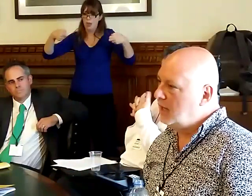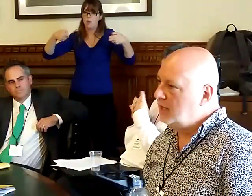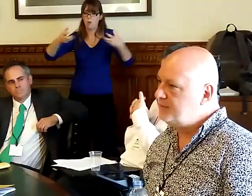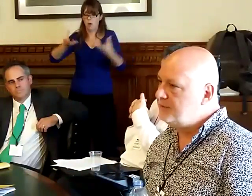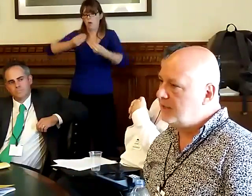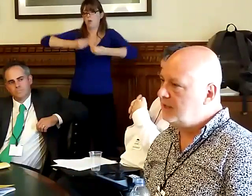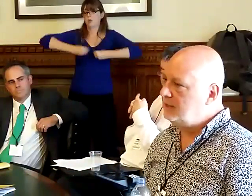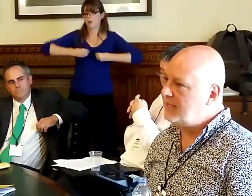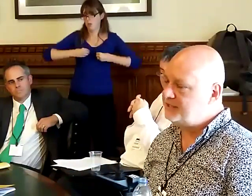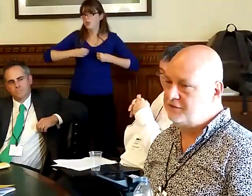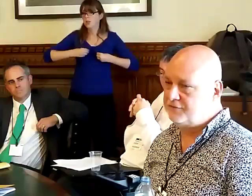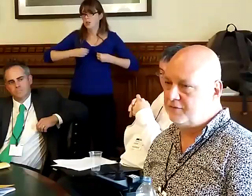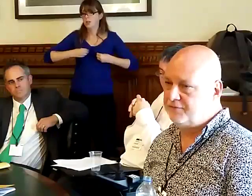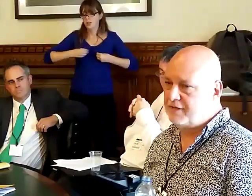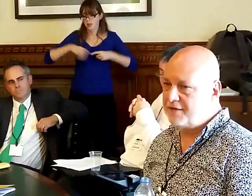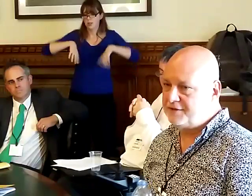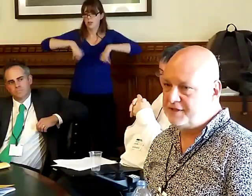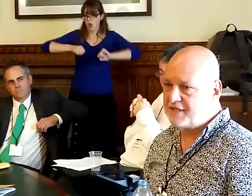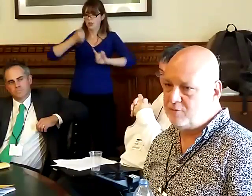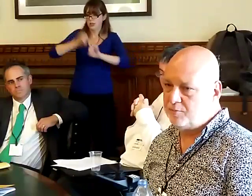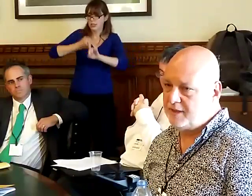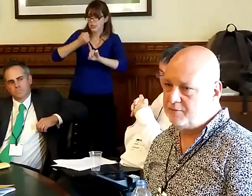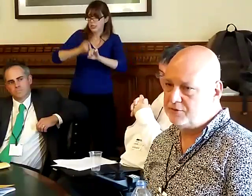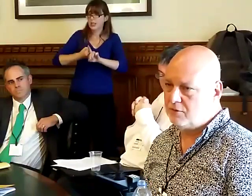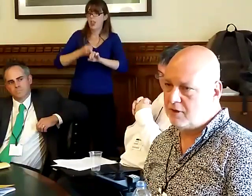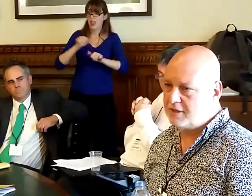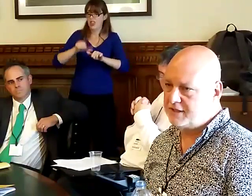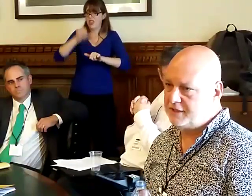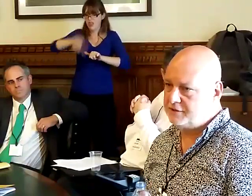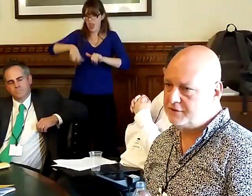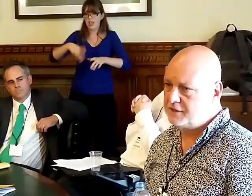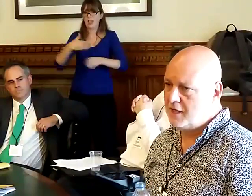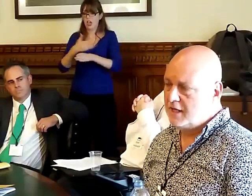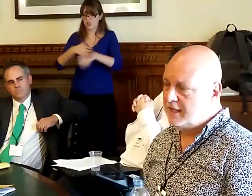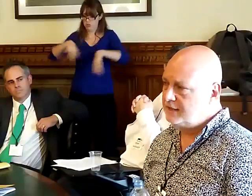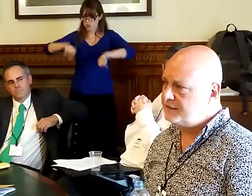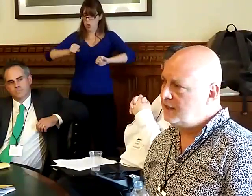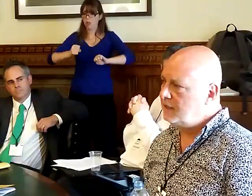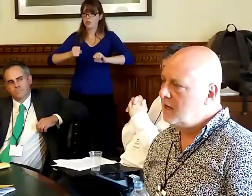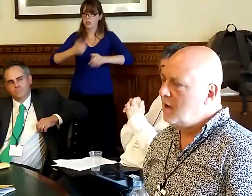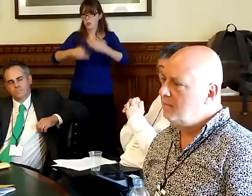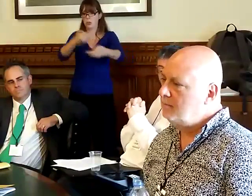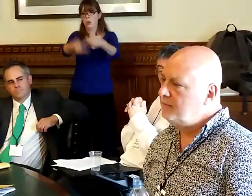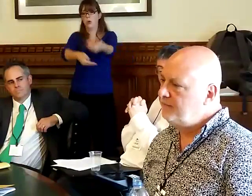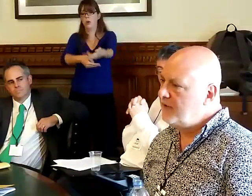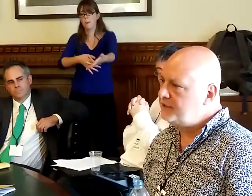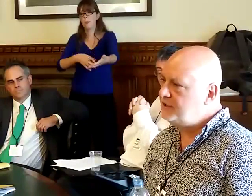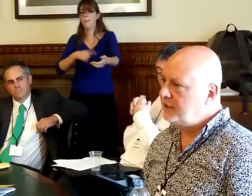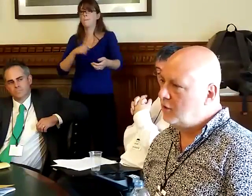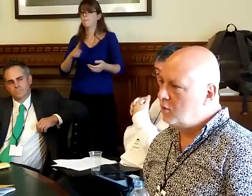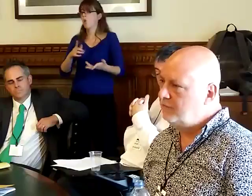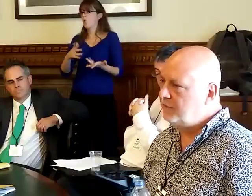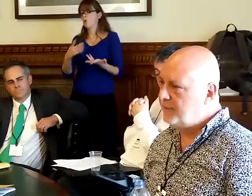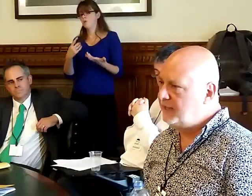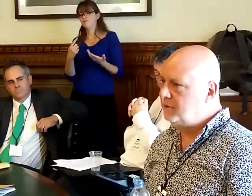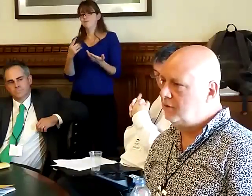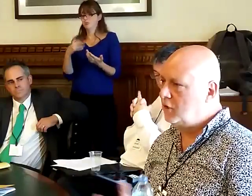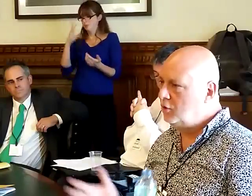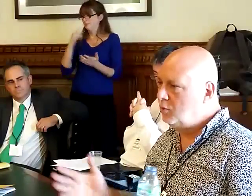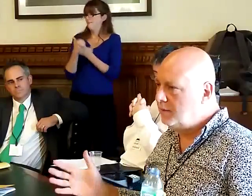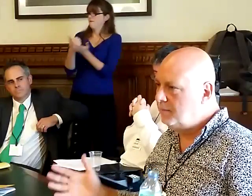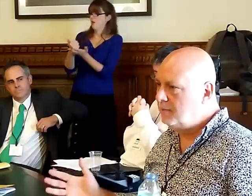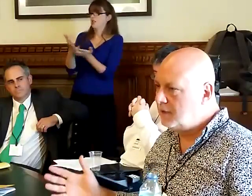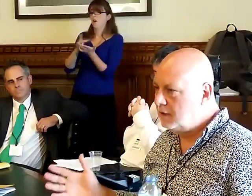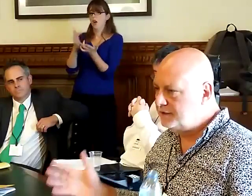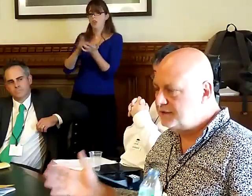And I suppose lessons for other disabled people's organisations is that virtually all of the